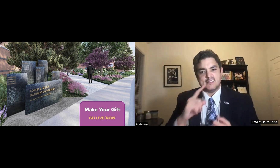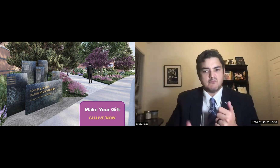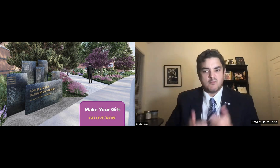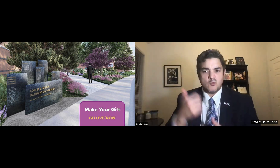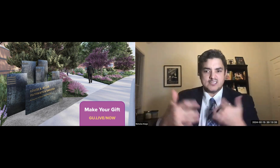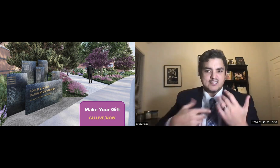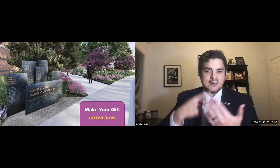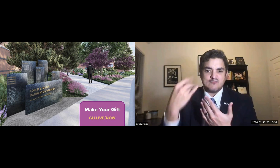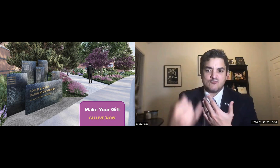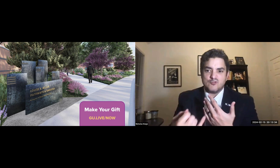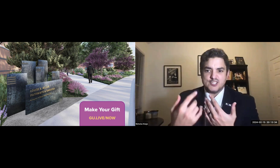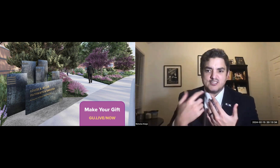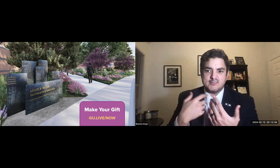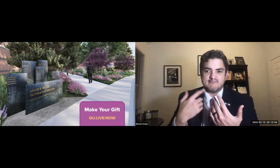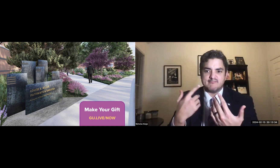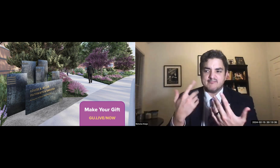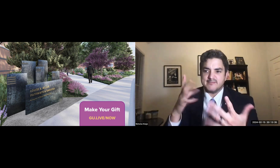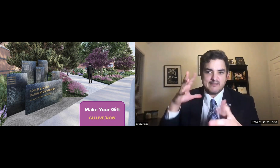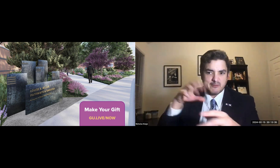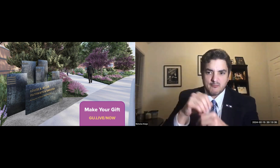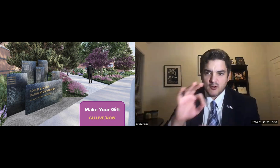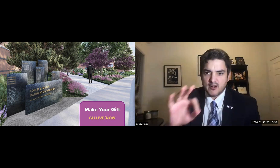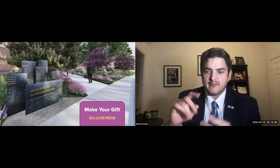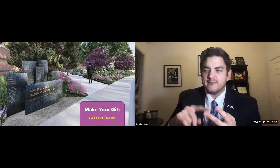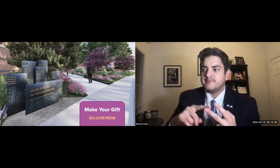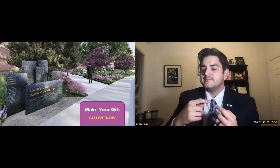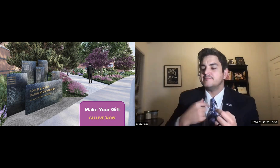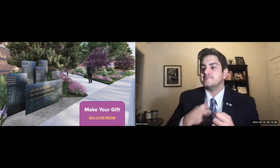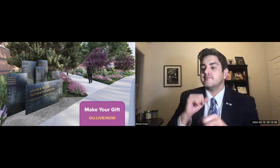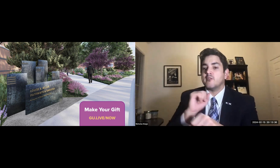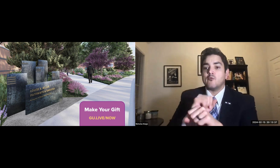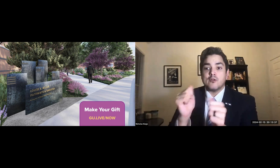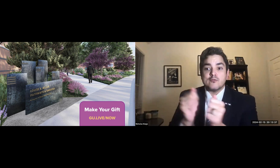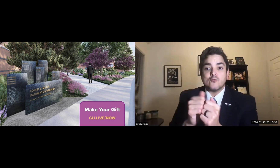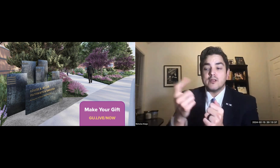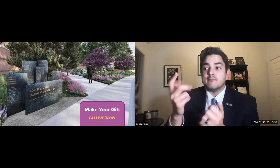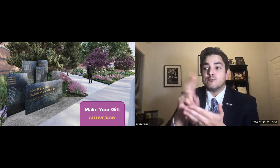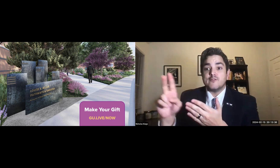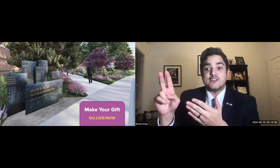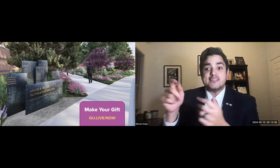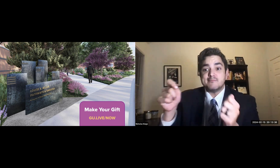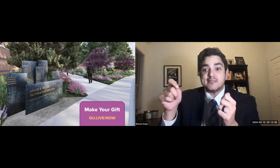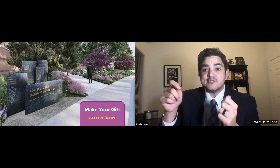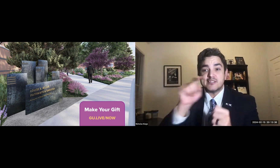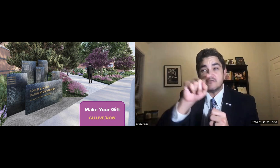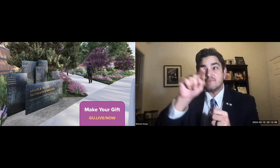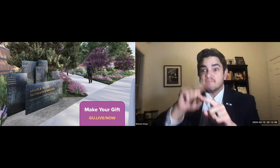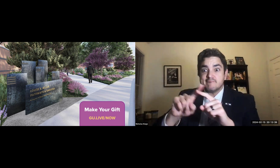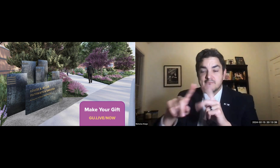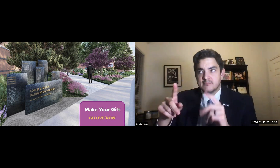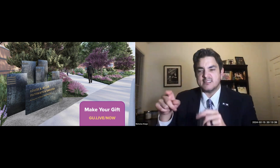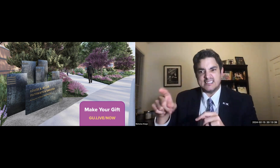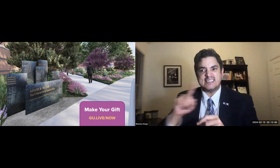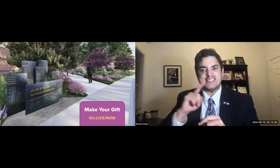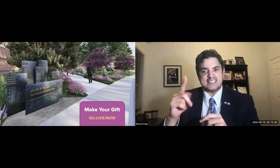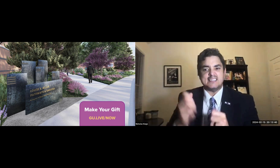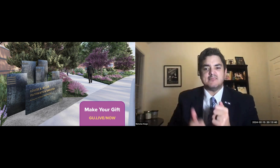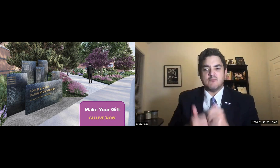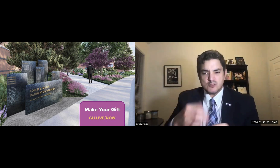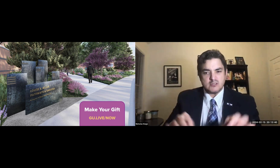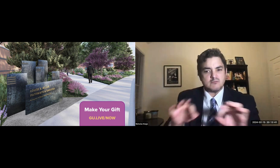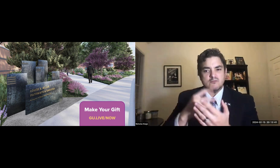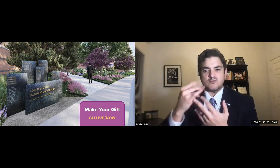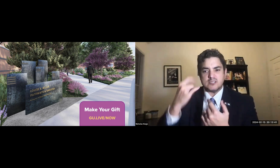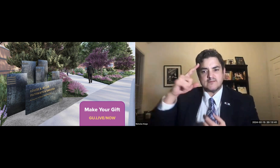And as I said, I've been at Gallaudet for a long time, and this is the most exciting project of all that I've worked on. I've worked